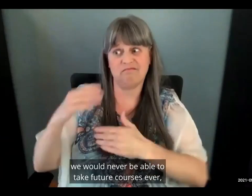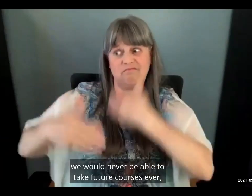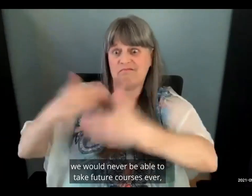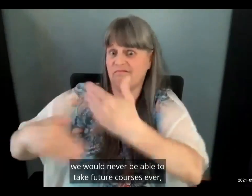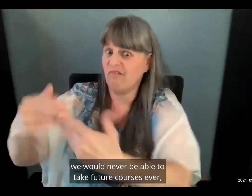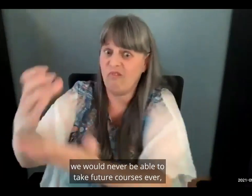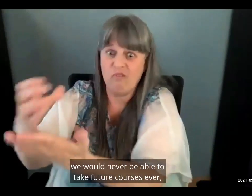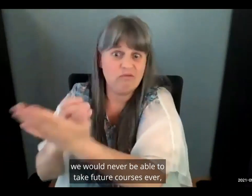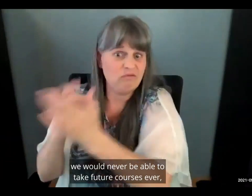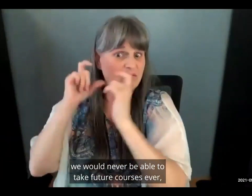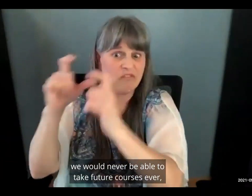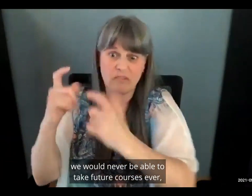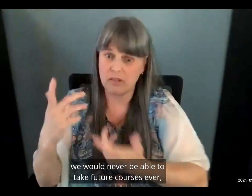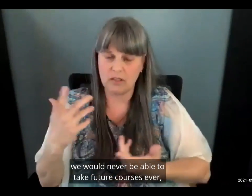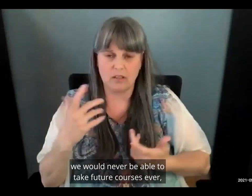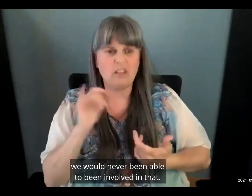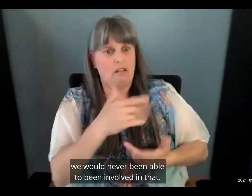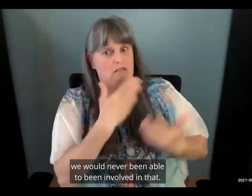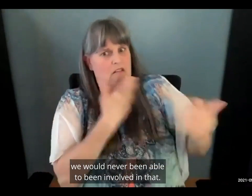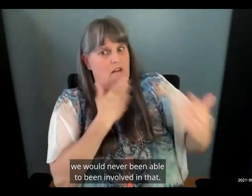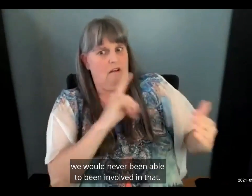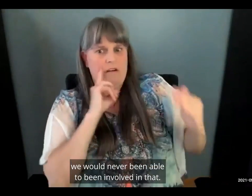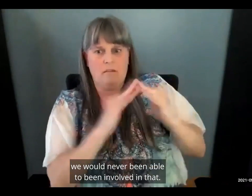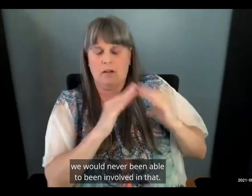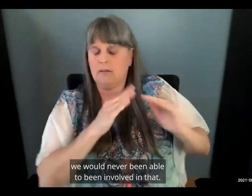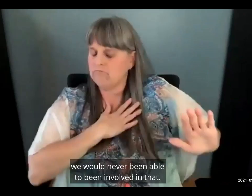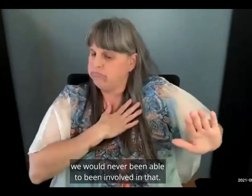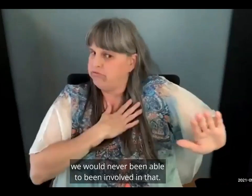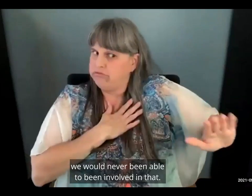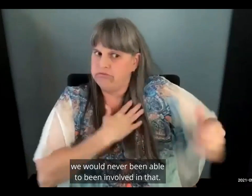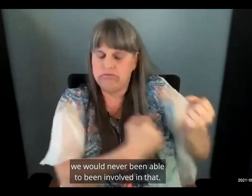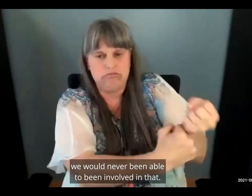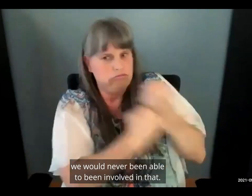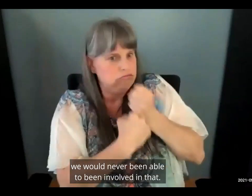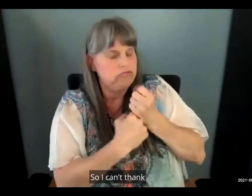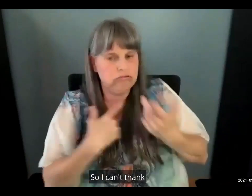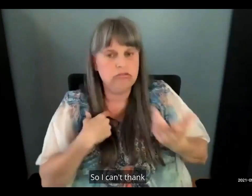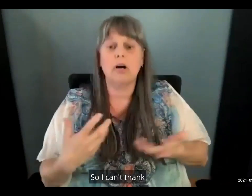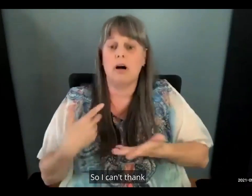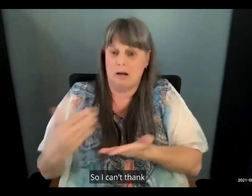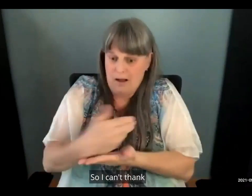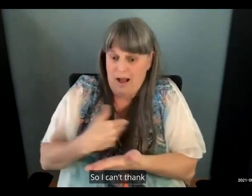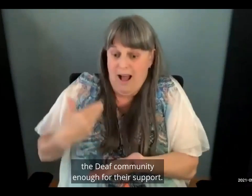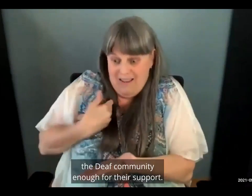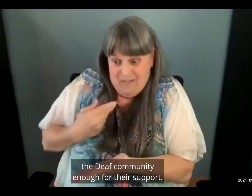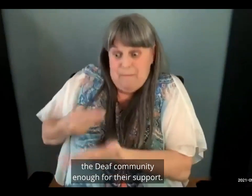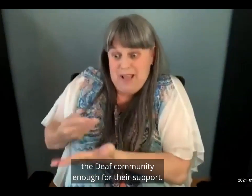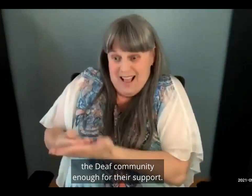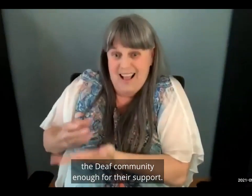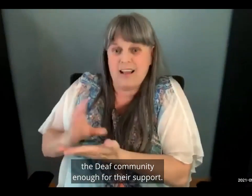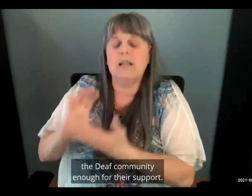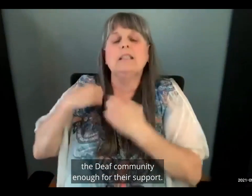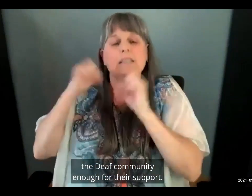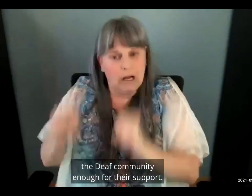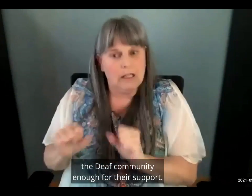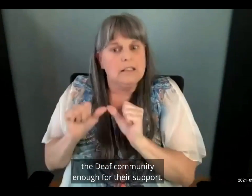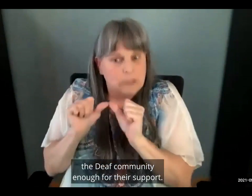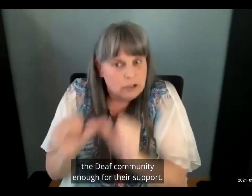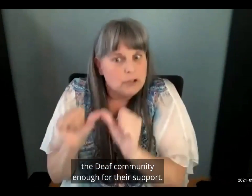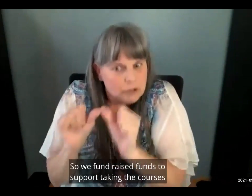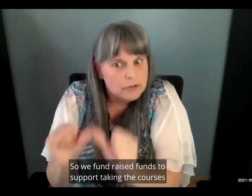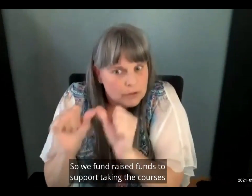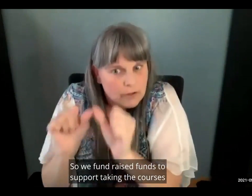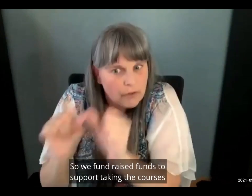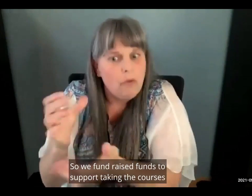we would never be able to take future courses ever. We would never been able to be involved in that. So I can't thank the deaf community enough for their